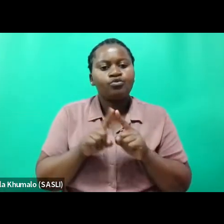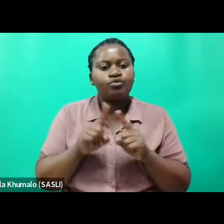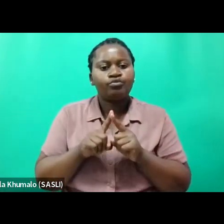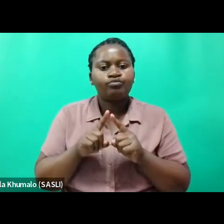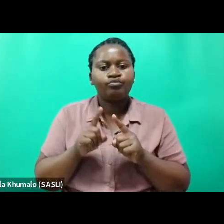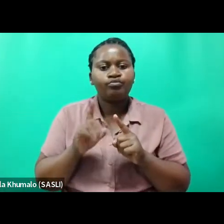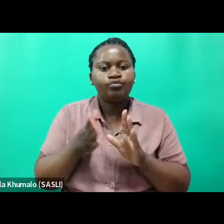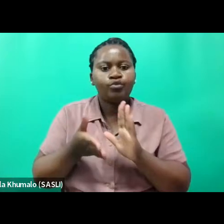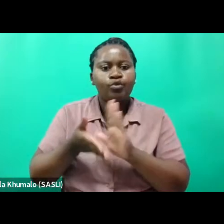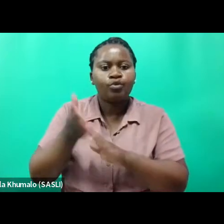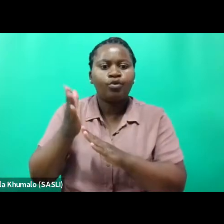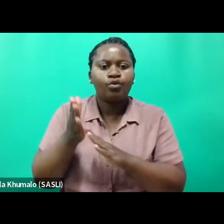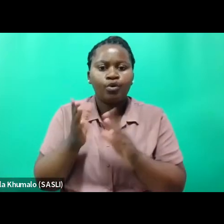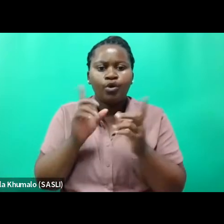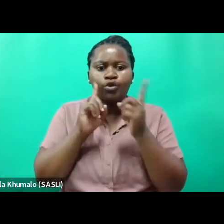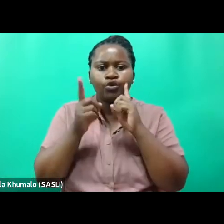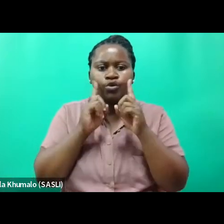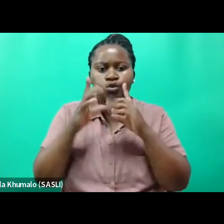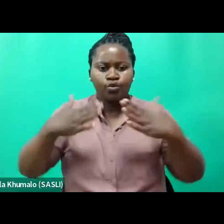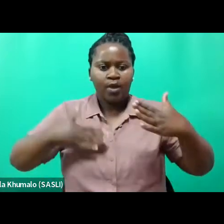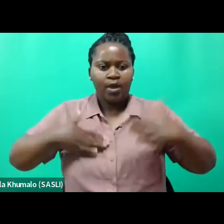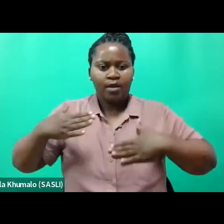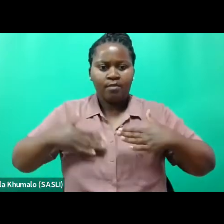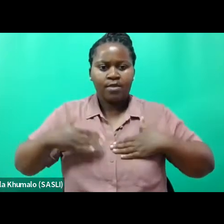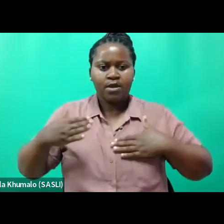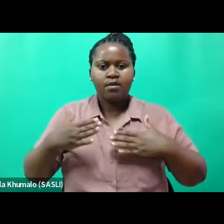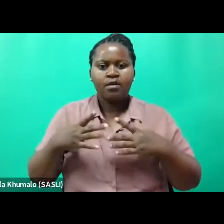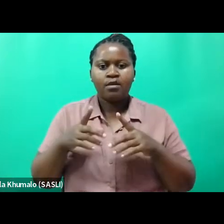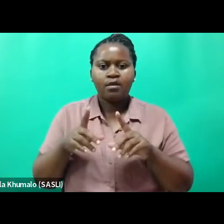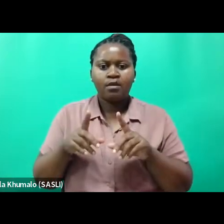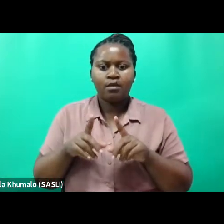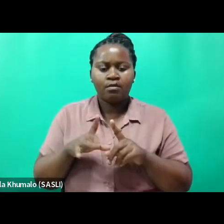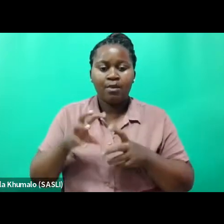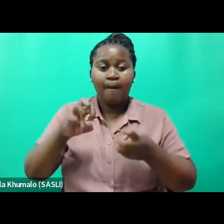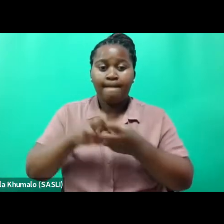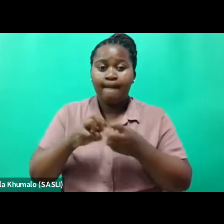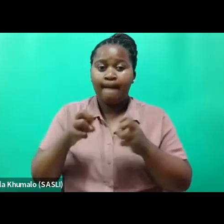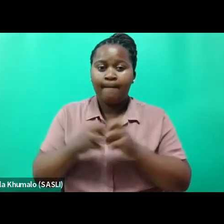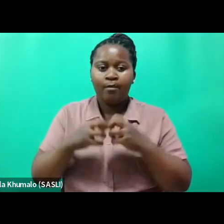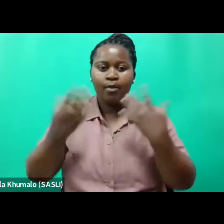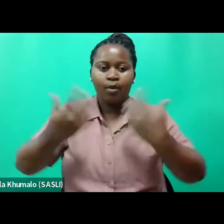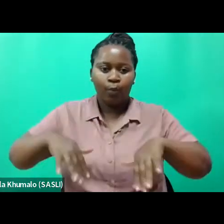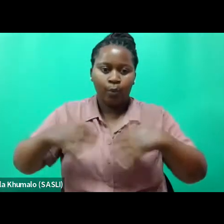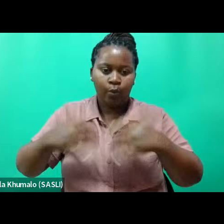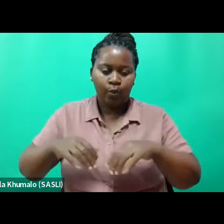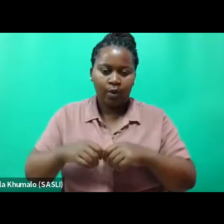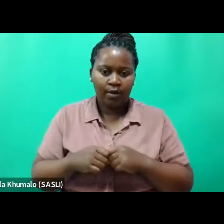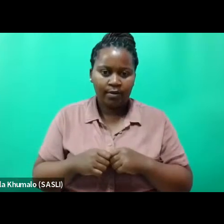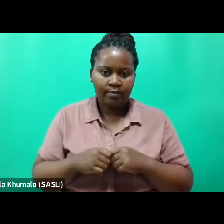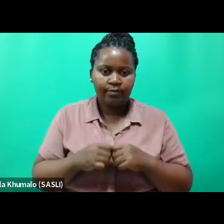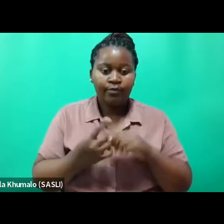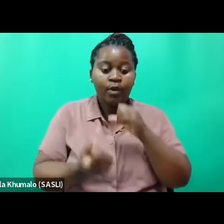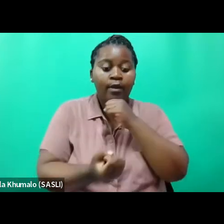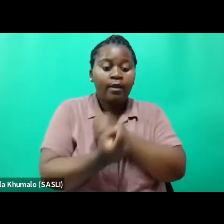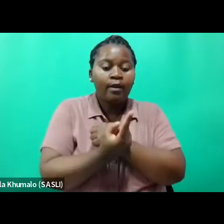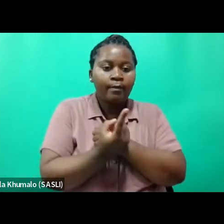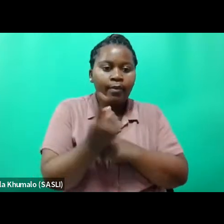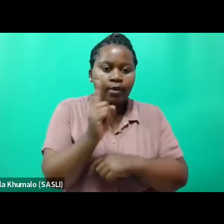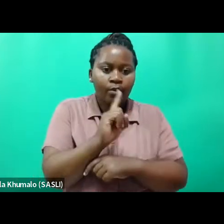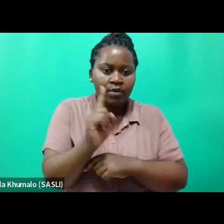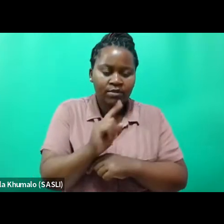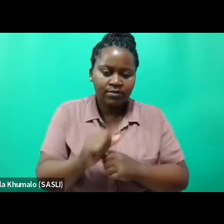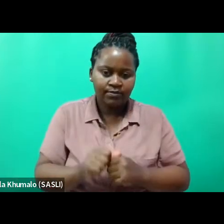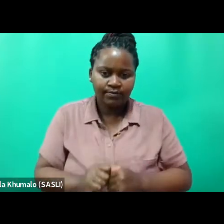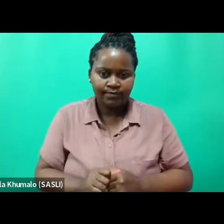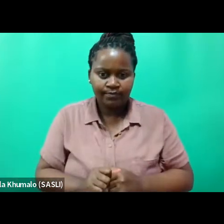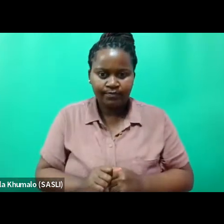talk to the admin, the staff. There's a big problem. And what happened was, in